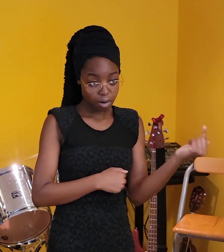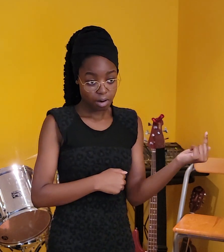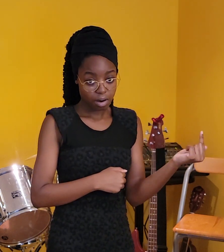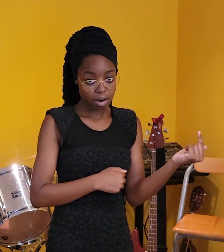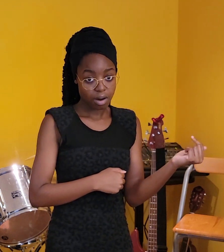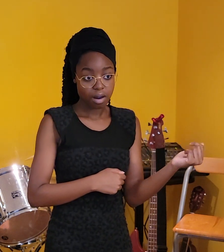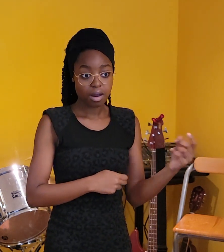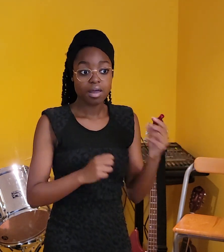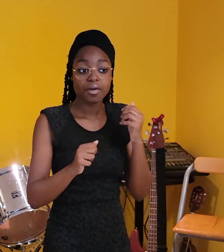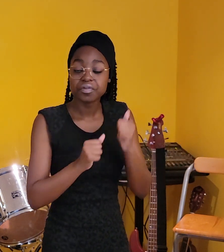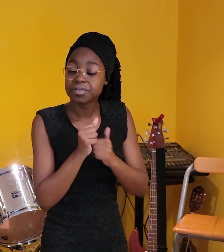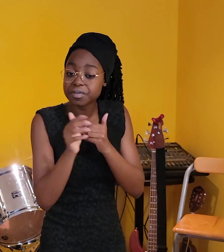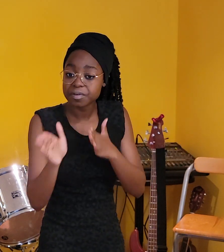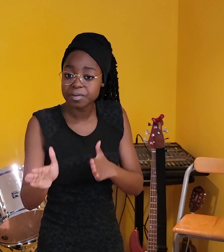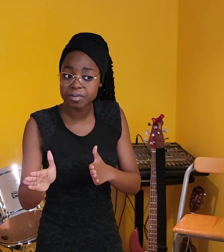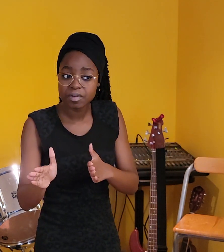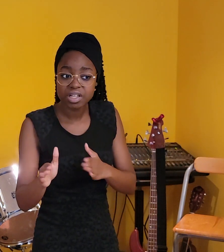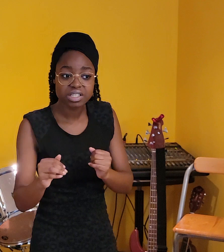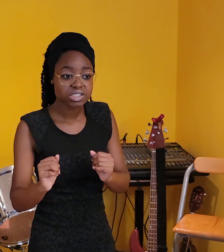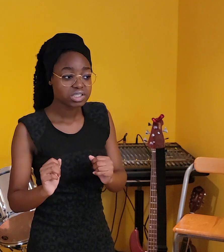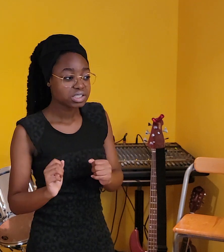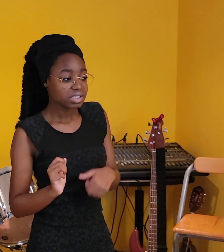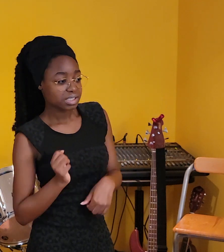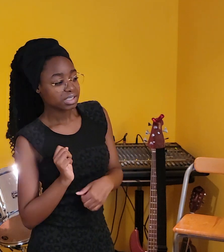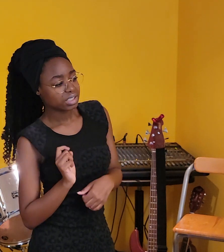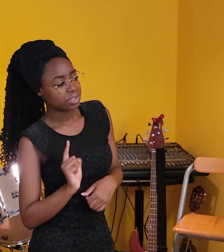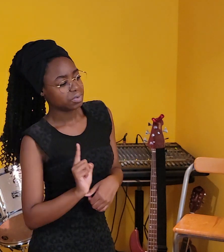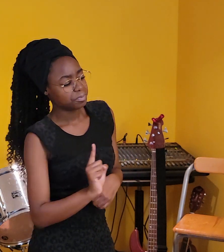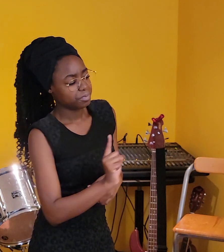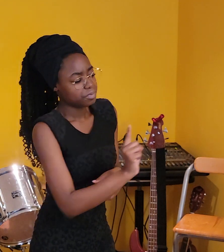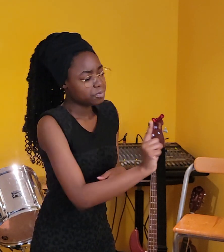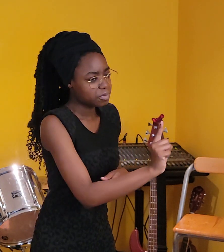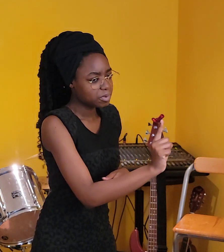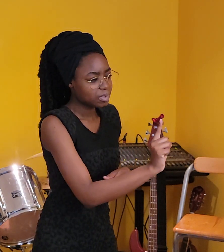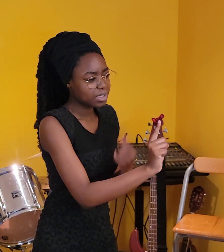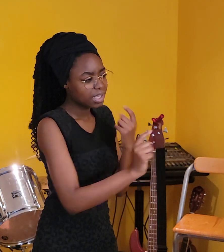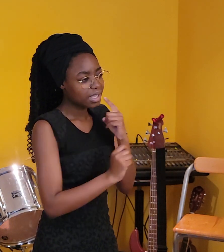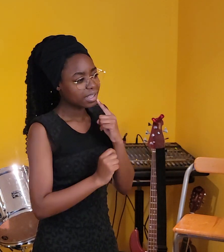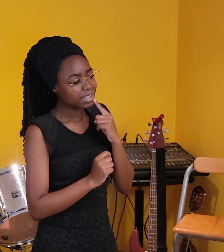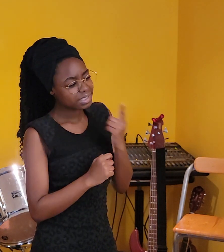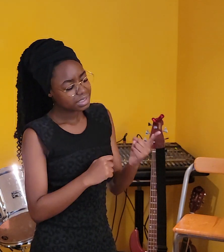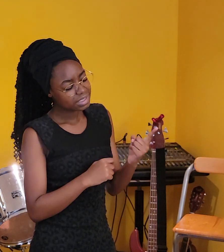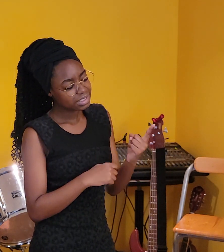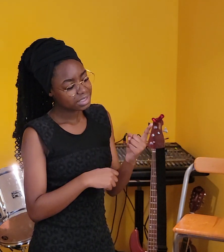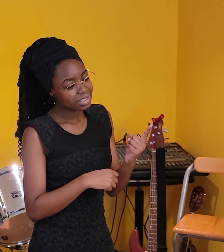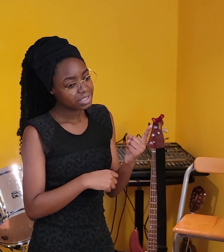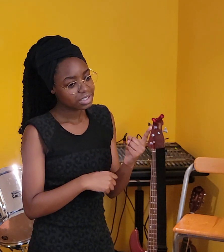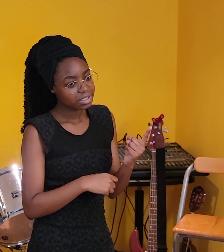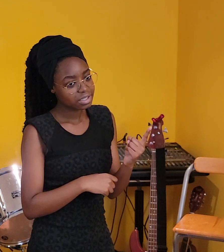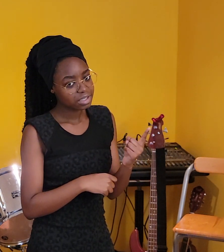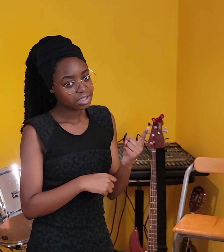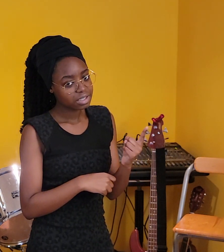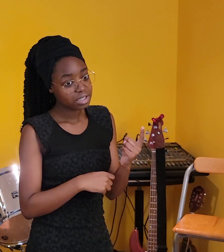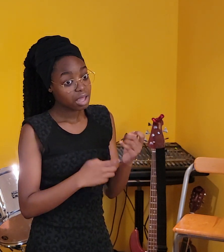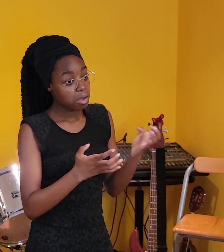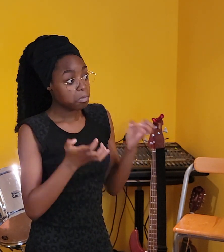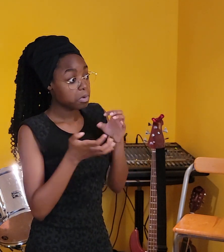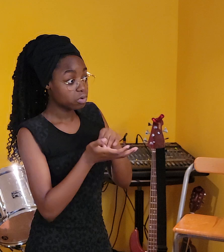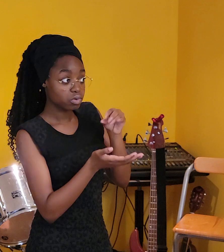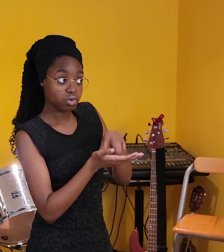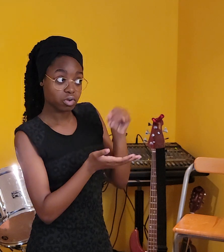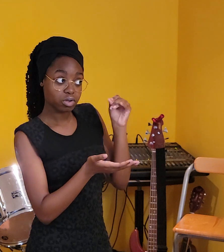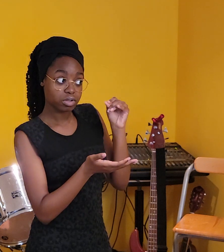his disciples approached him, and one of them said, I want to learn how to pray.